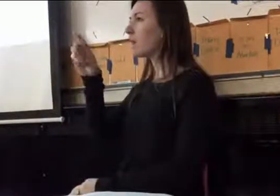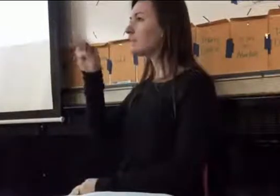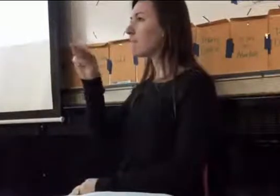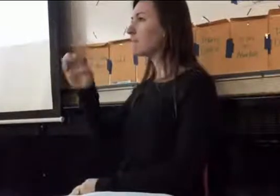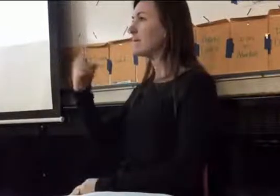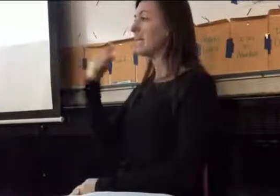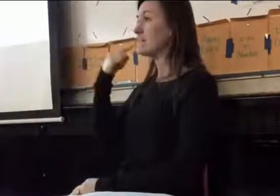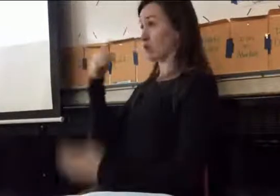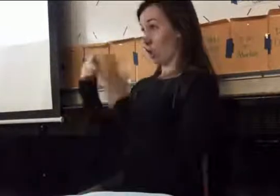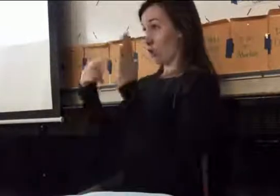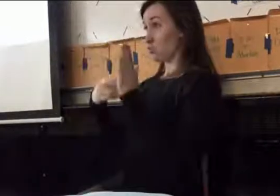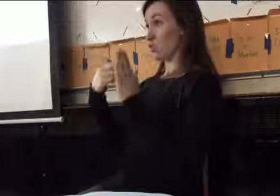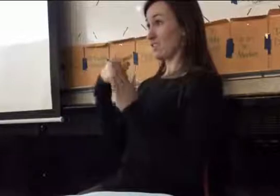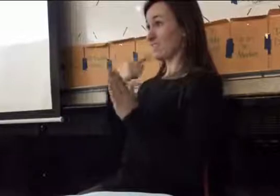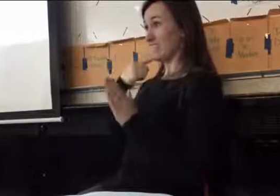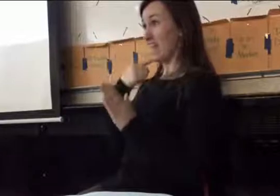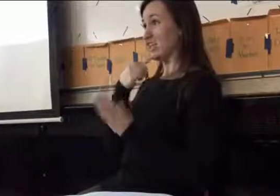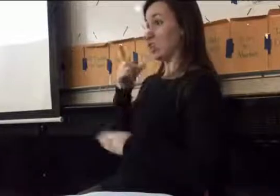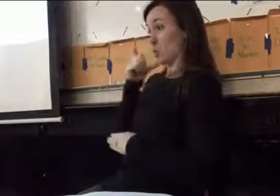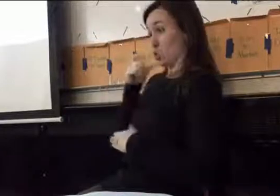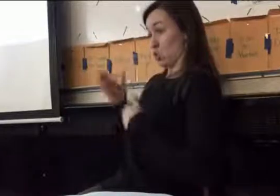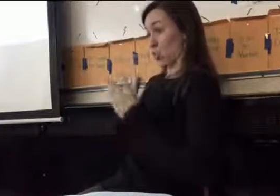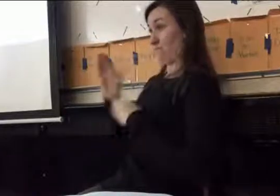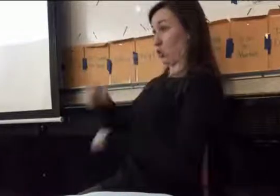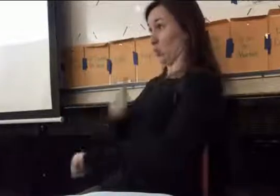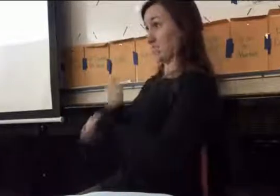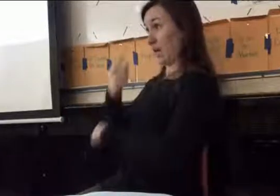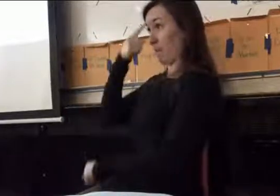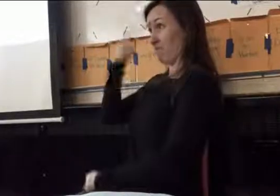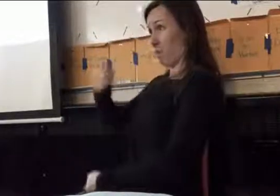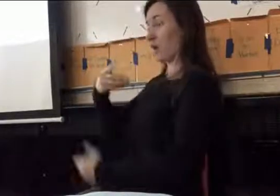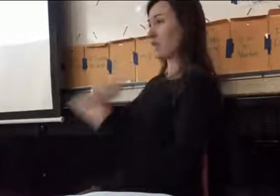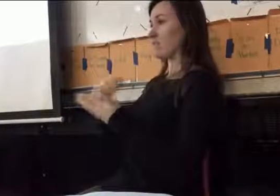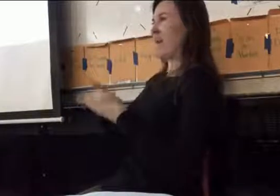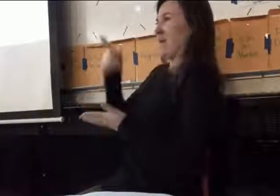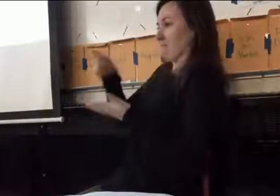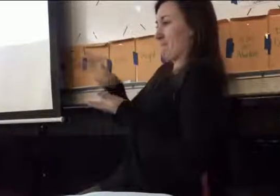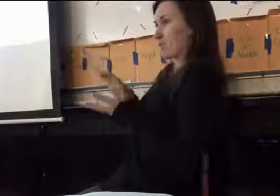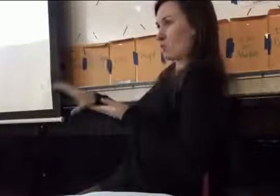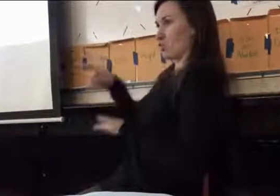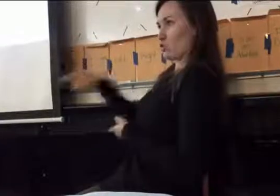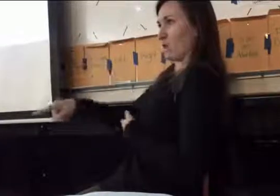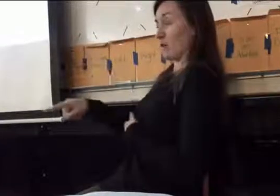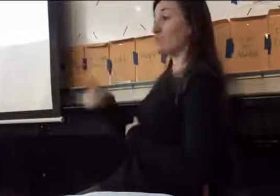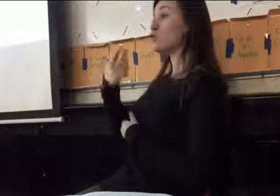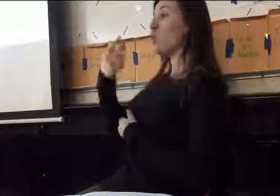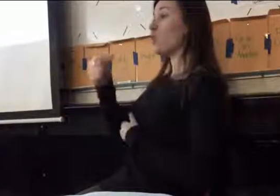all the money must go to the person that the GoFundMe is for. So GoFundMe gives him in cash